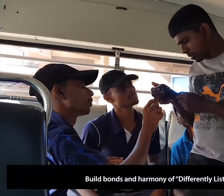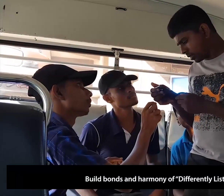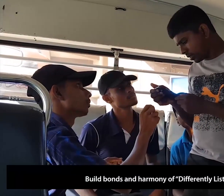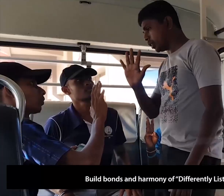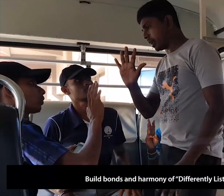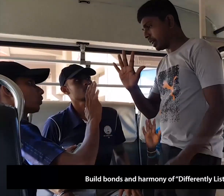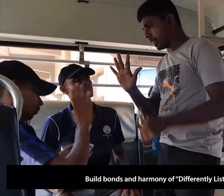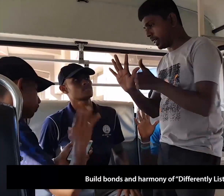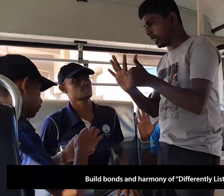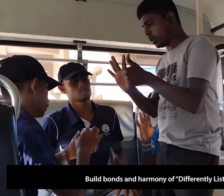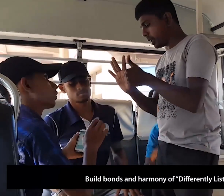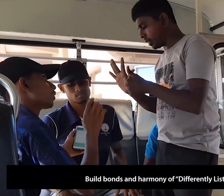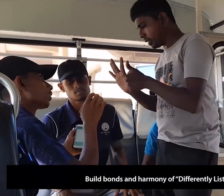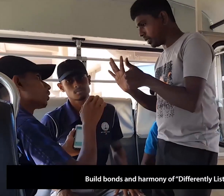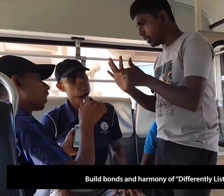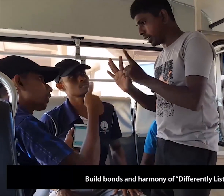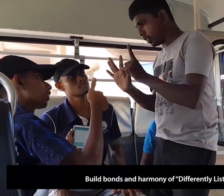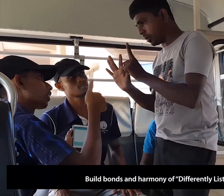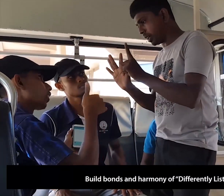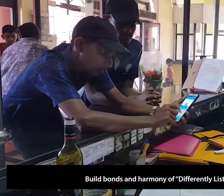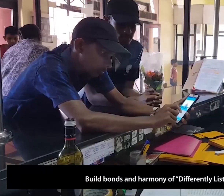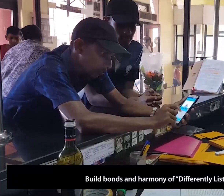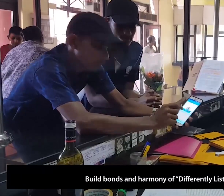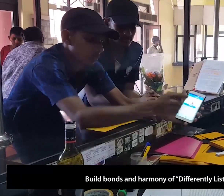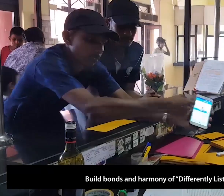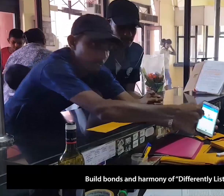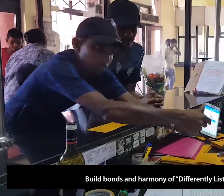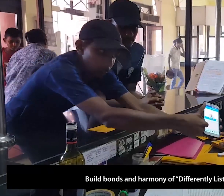Therefore, Sangwadha can bring bonds and harmony for differently-listening people.